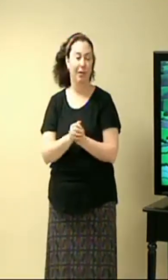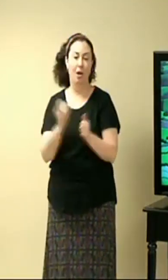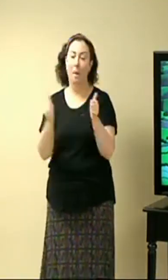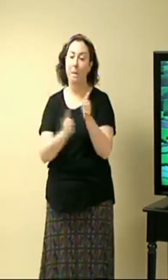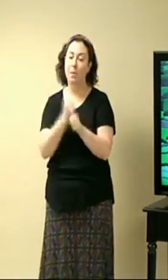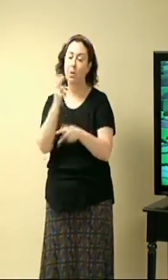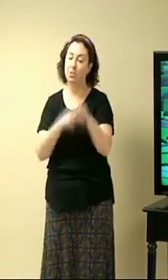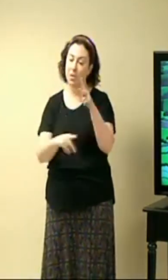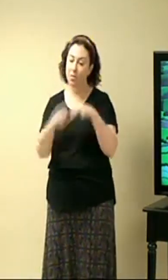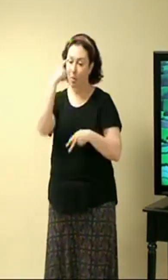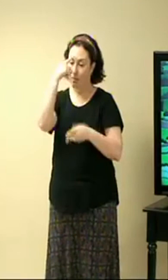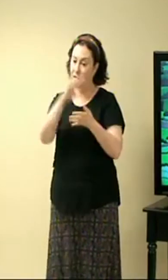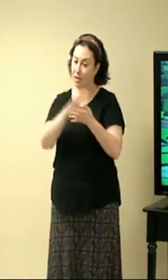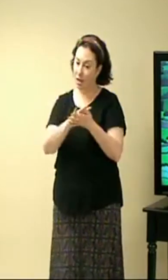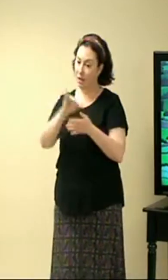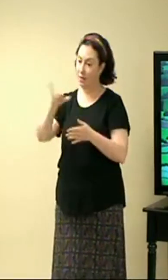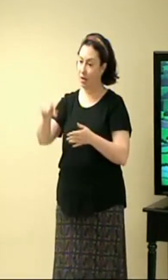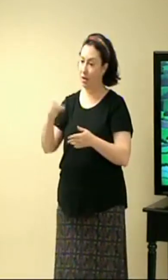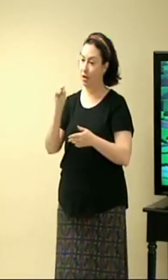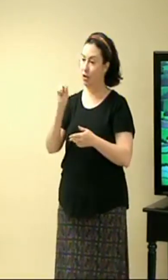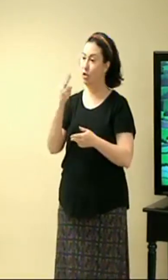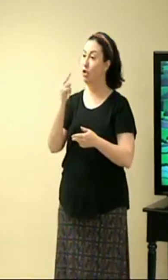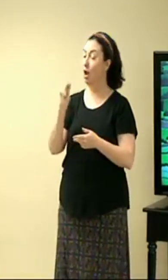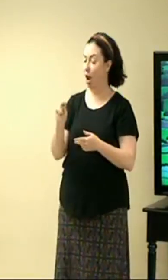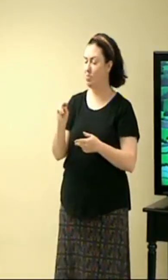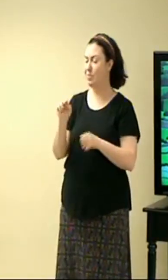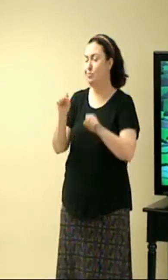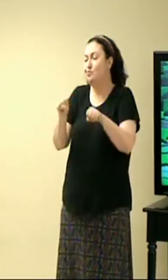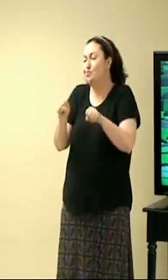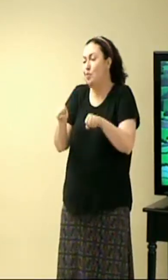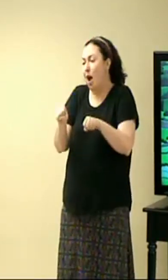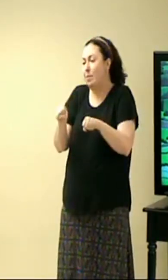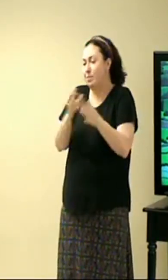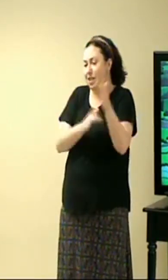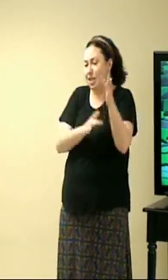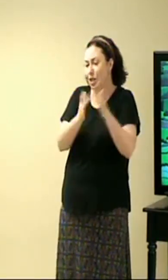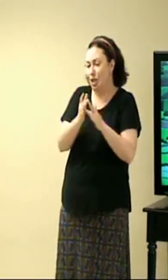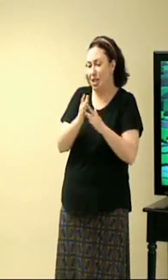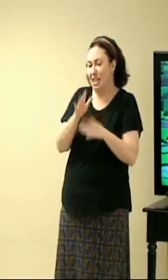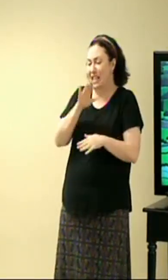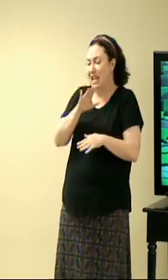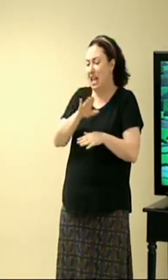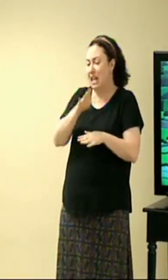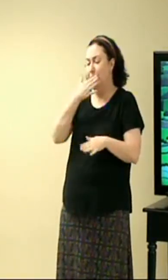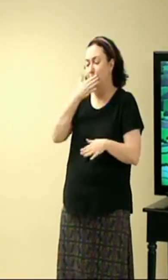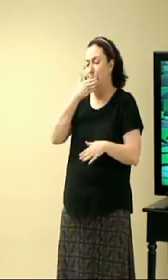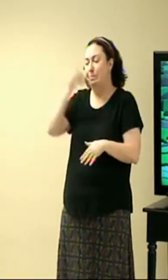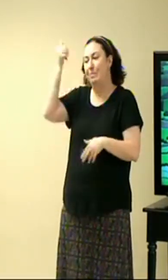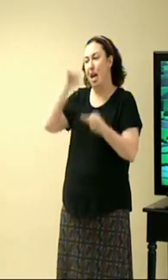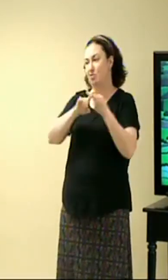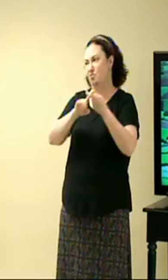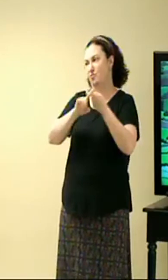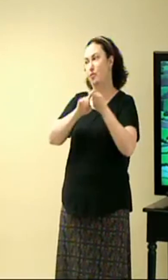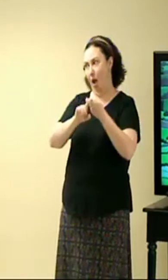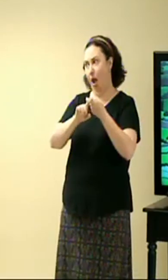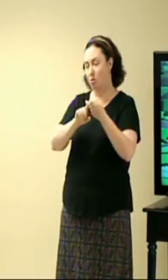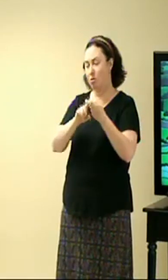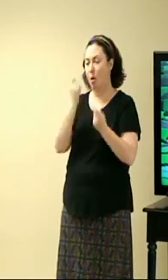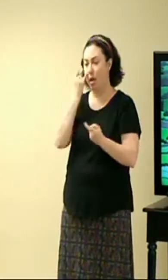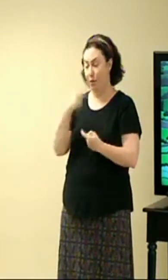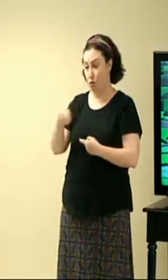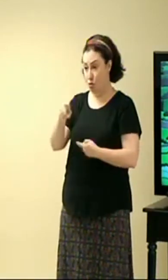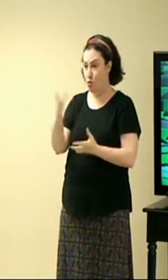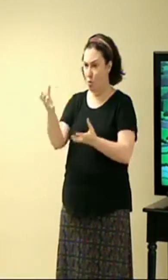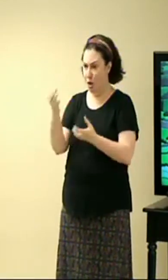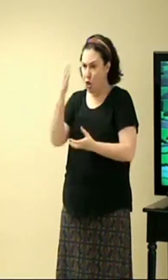John was probably Jesus' best friend on this earth. So if you want to know about someone, one of the best people to ask is a close friend or a